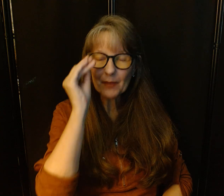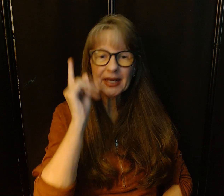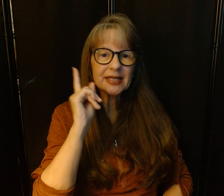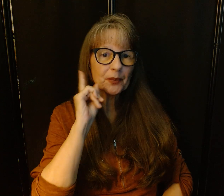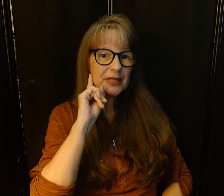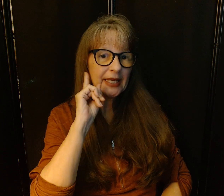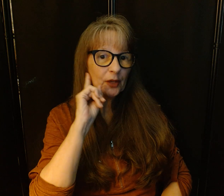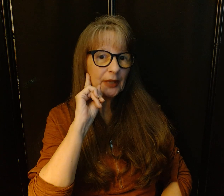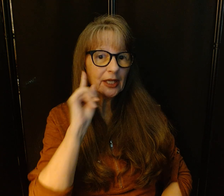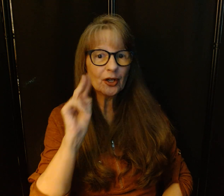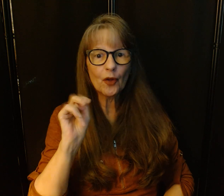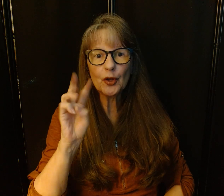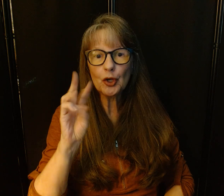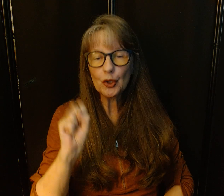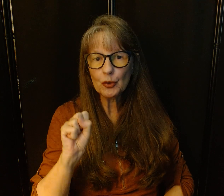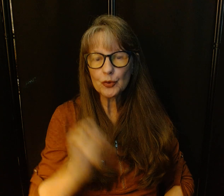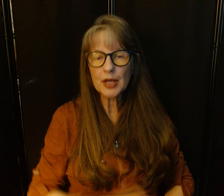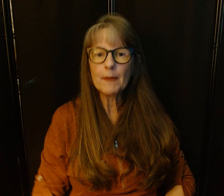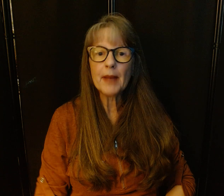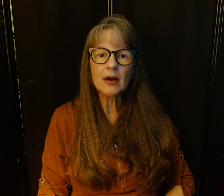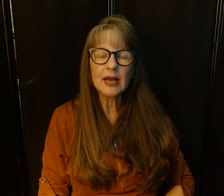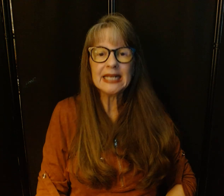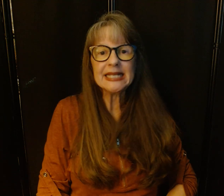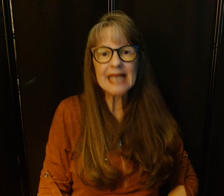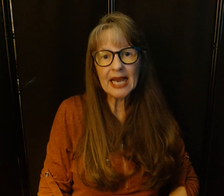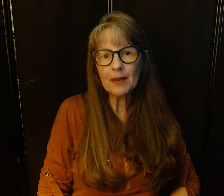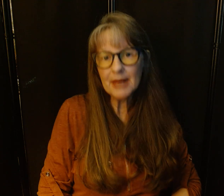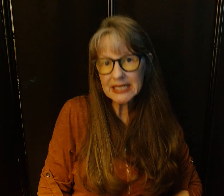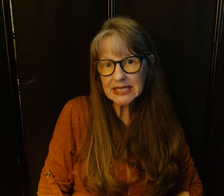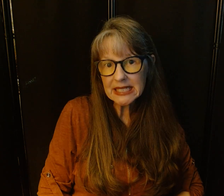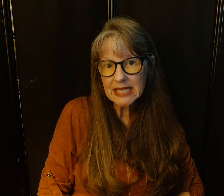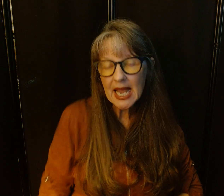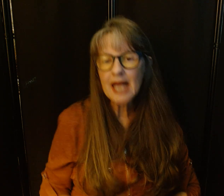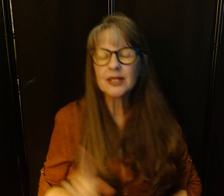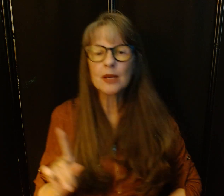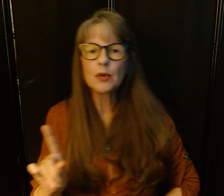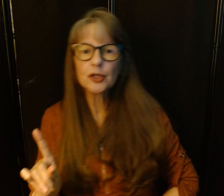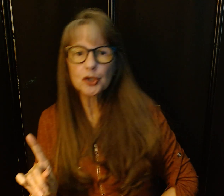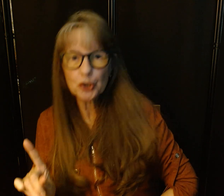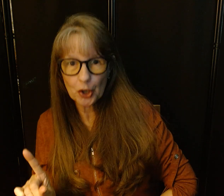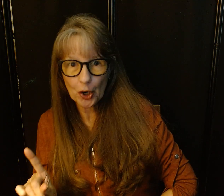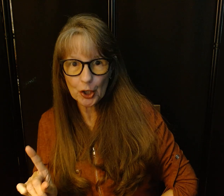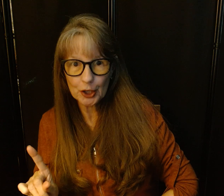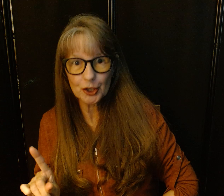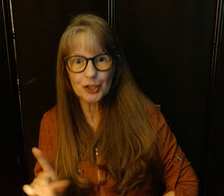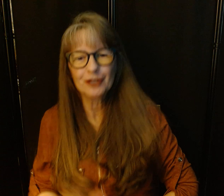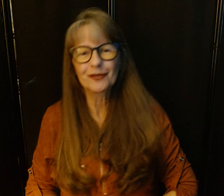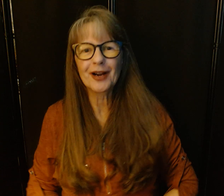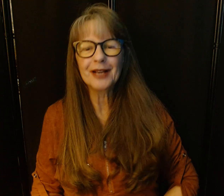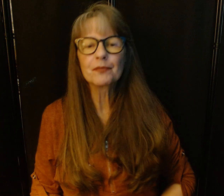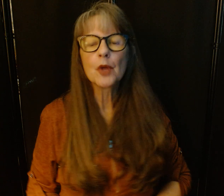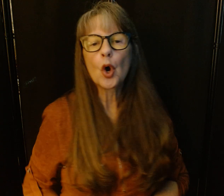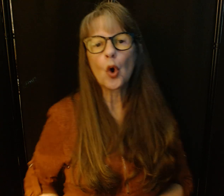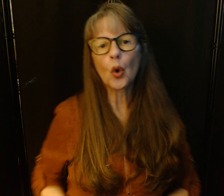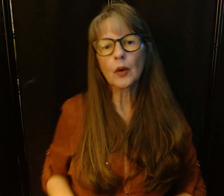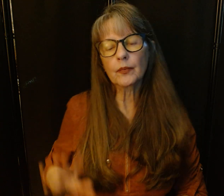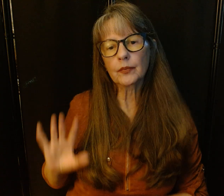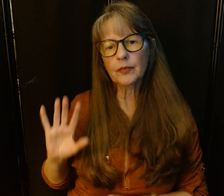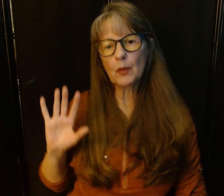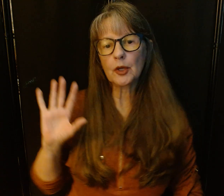I was hearing on the news about an indictment and someone is charged, right? Or they want to